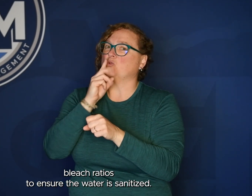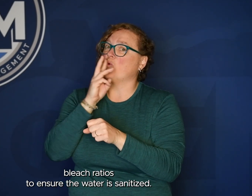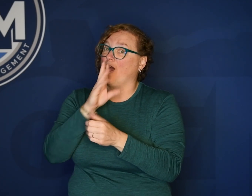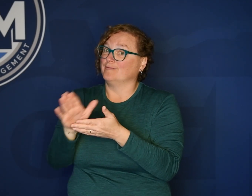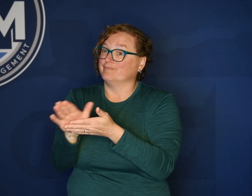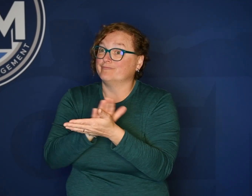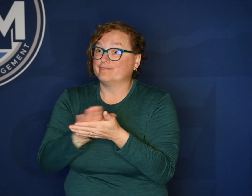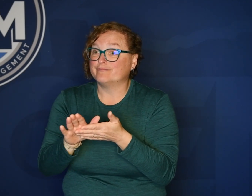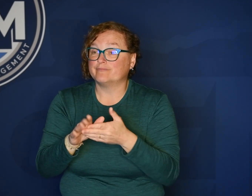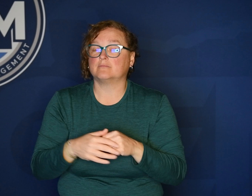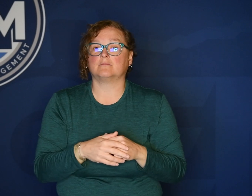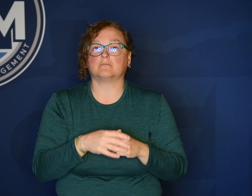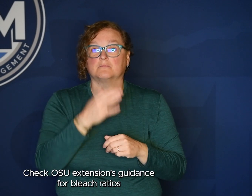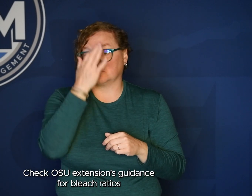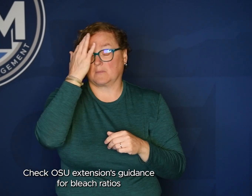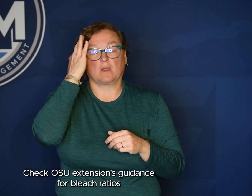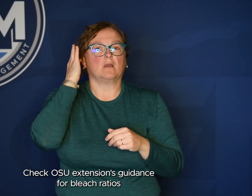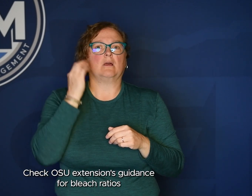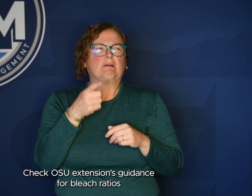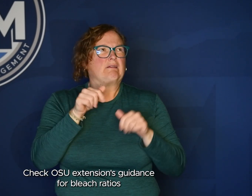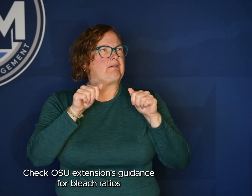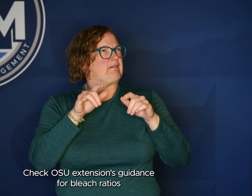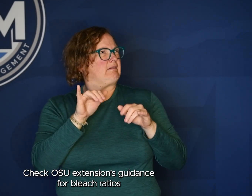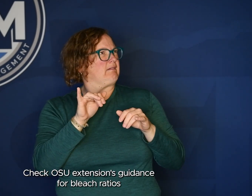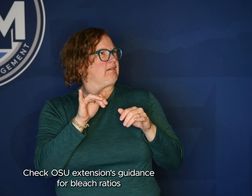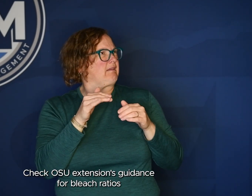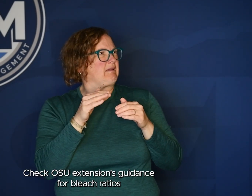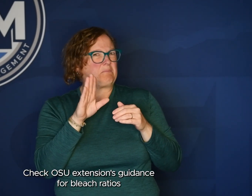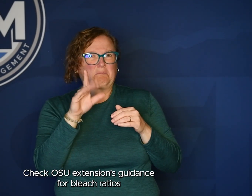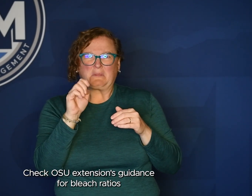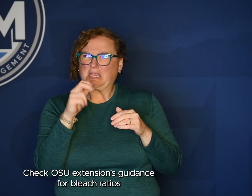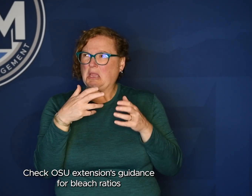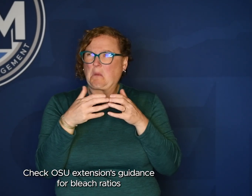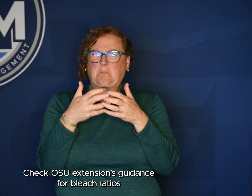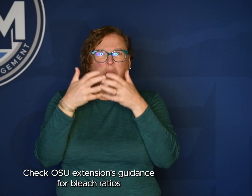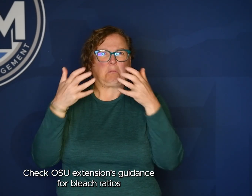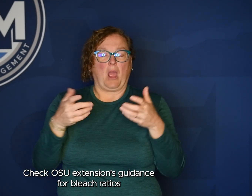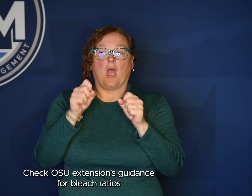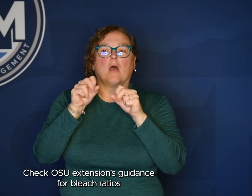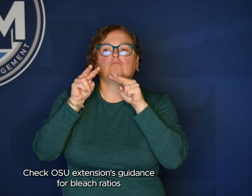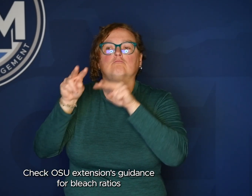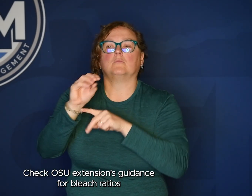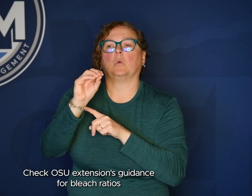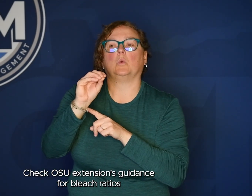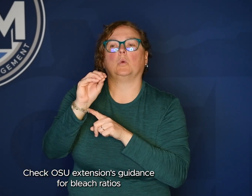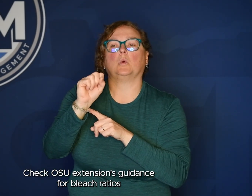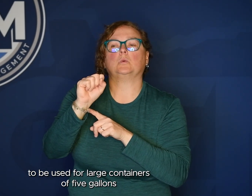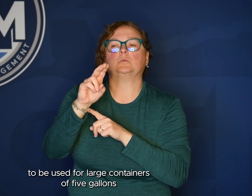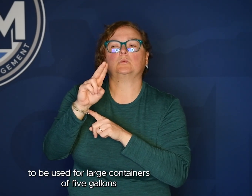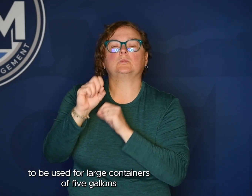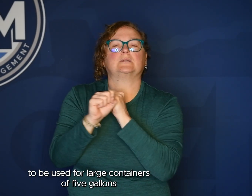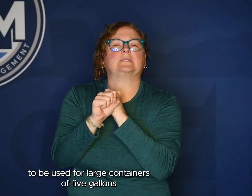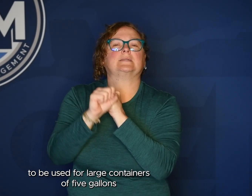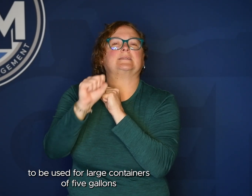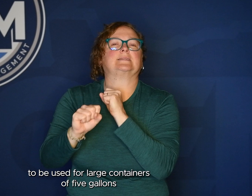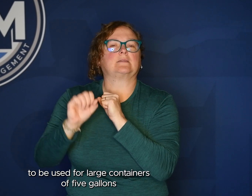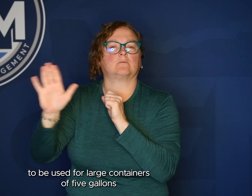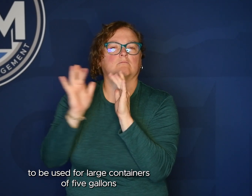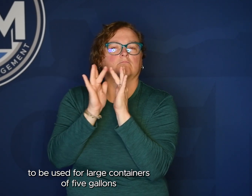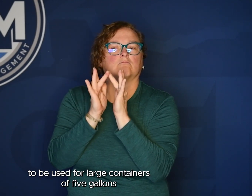sanitized. Check OSU Extension's guidance for bleach ratios to be used for large containers